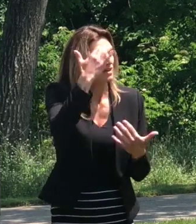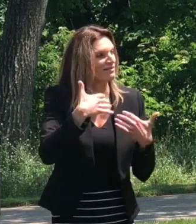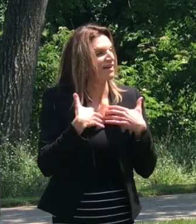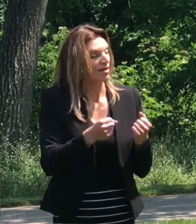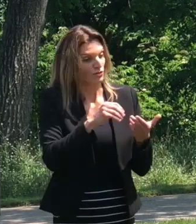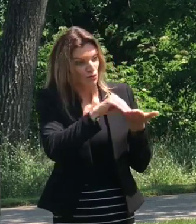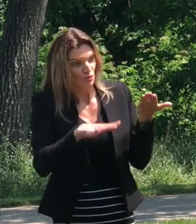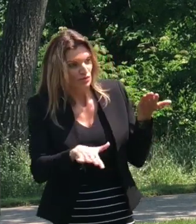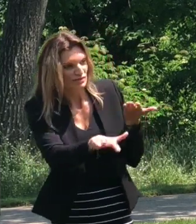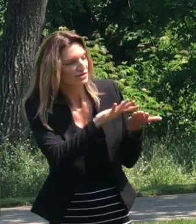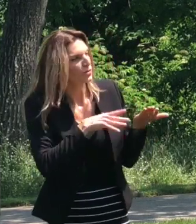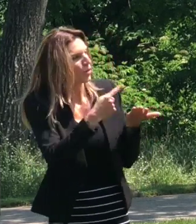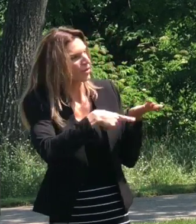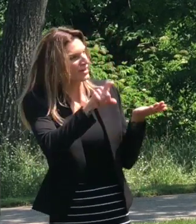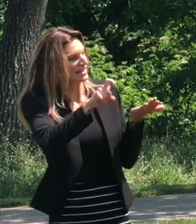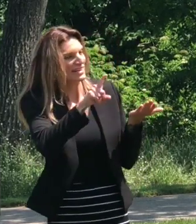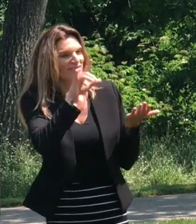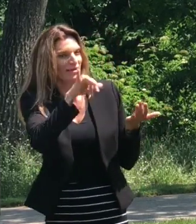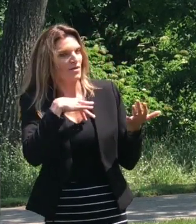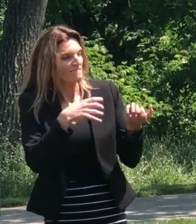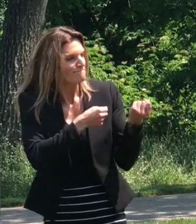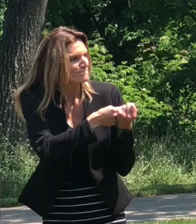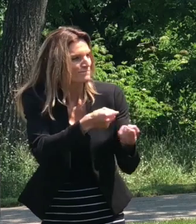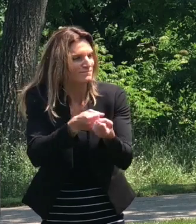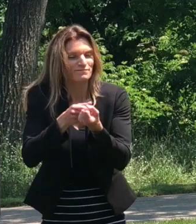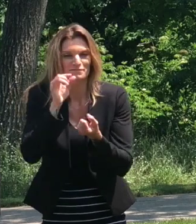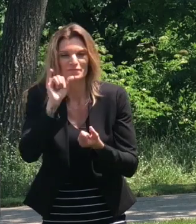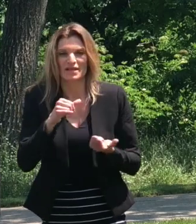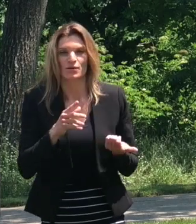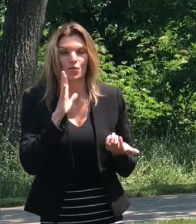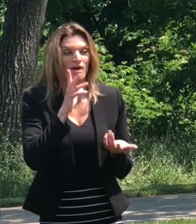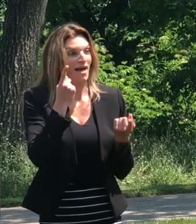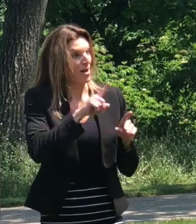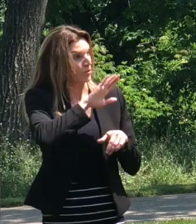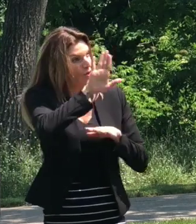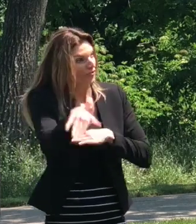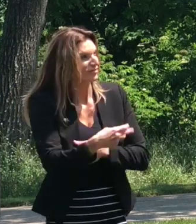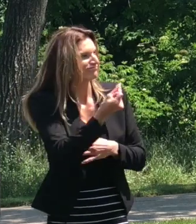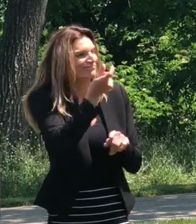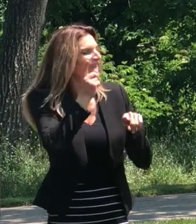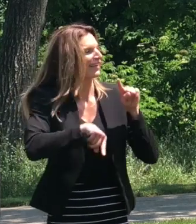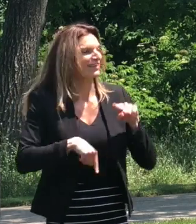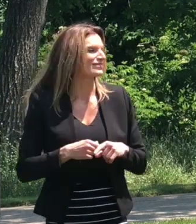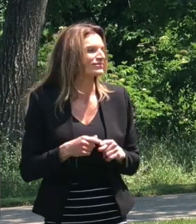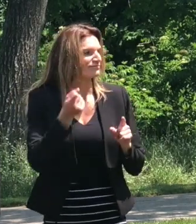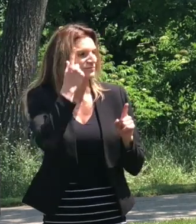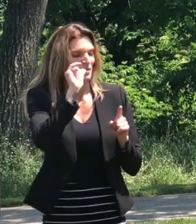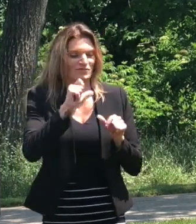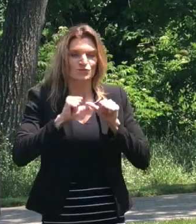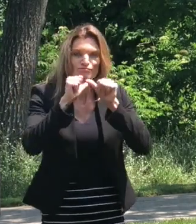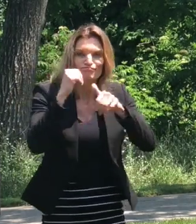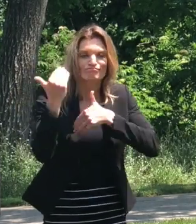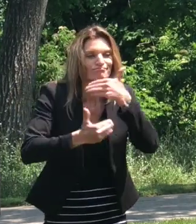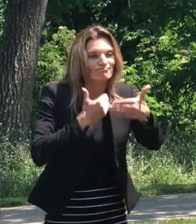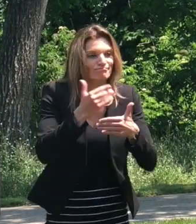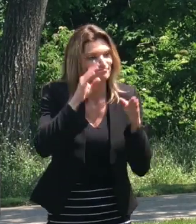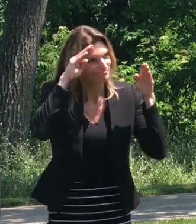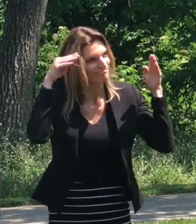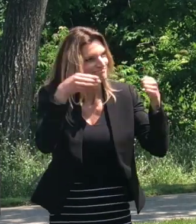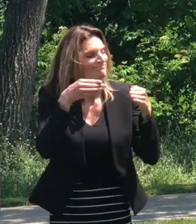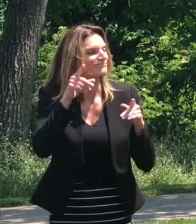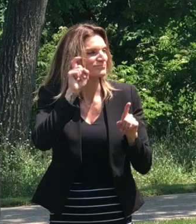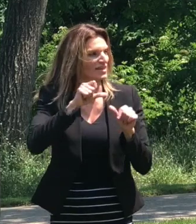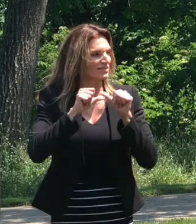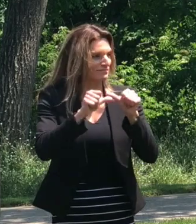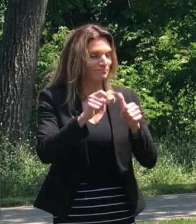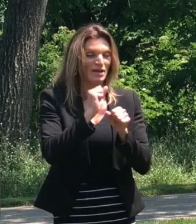of our students as just one example of something that will not happen overnight. But it's going to take consistent, focused effort to make